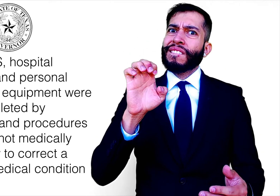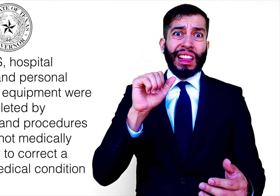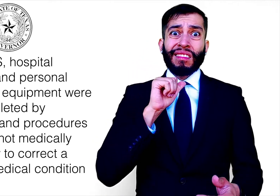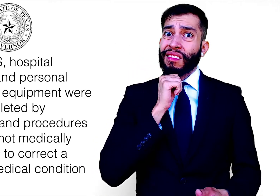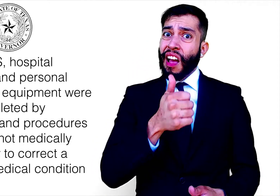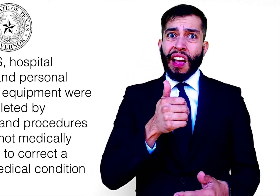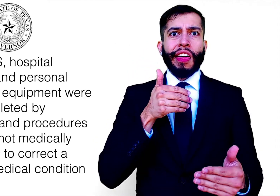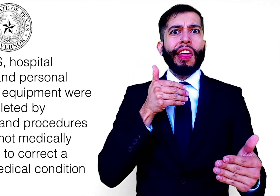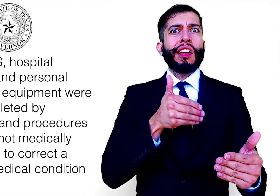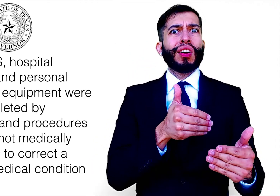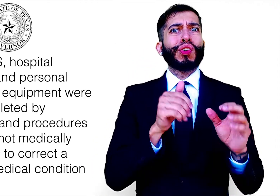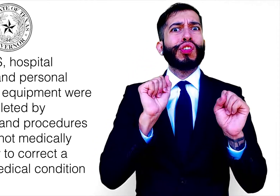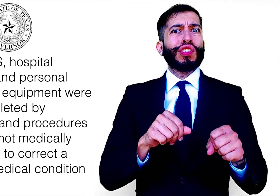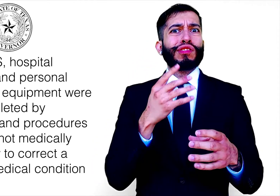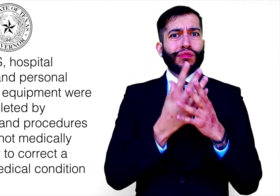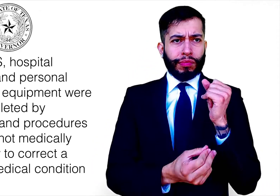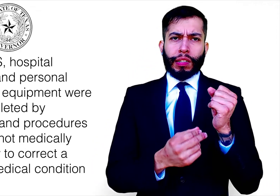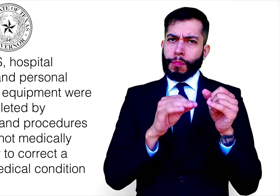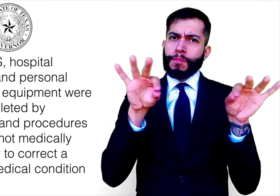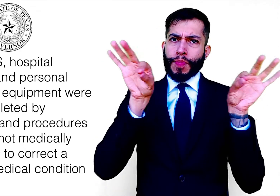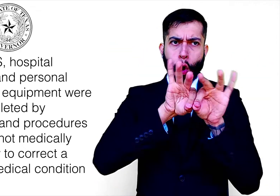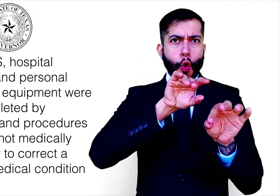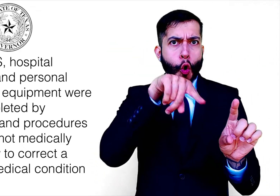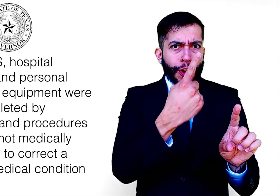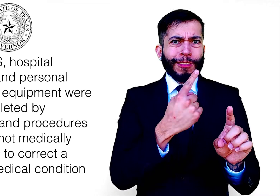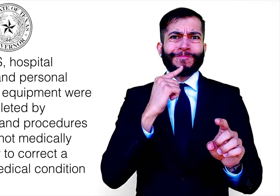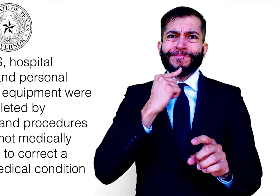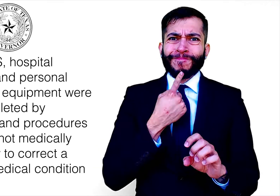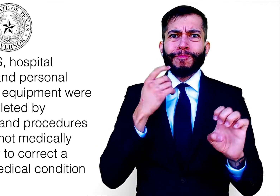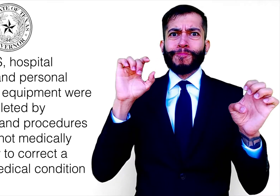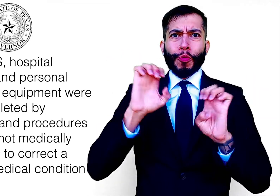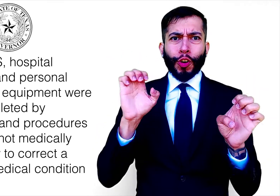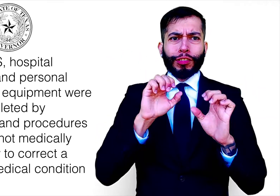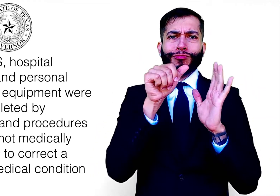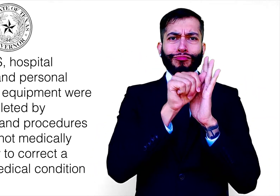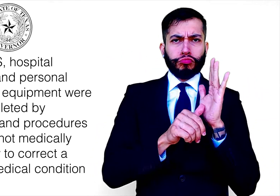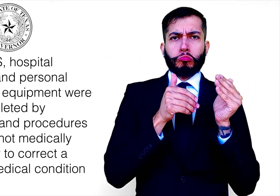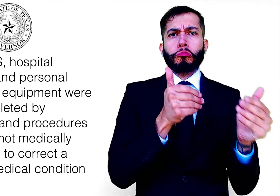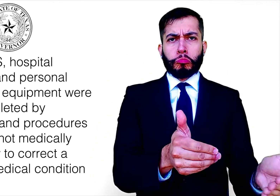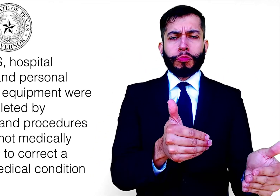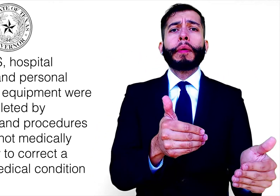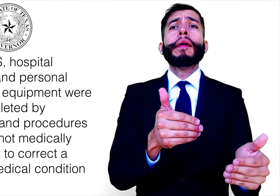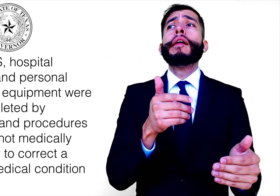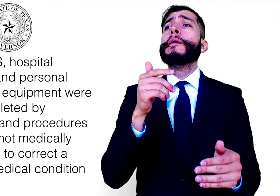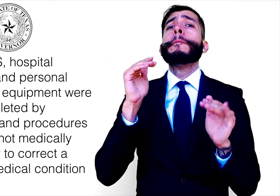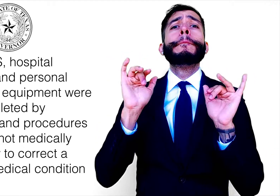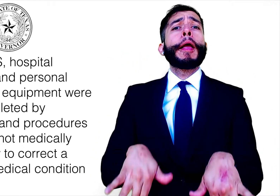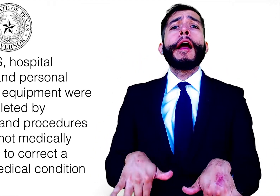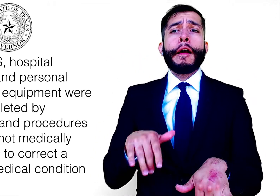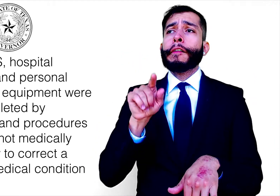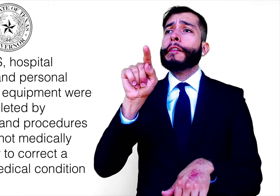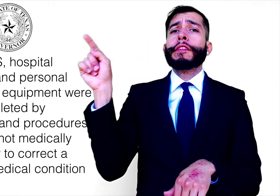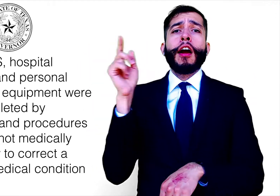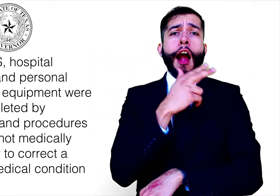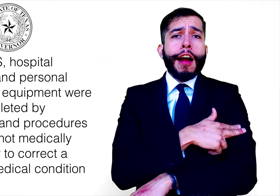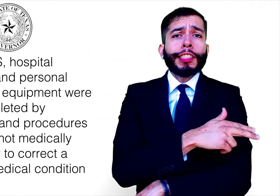and procedures that were not medically necessary to correct a serious medical condition or